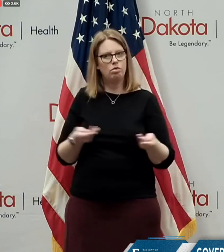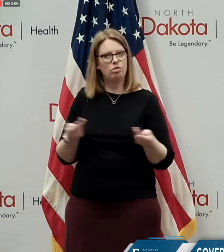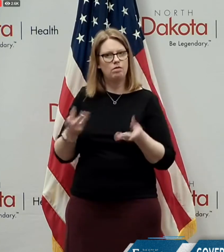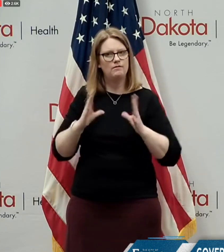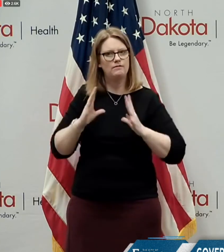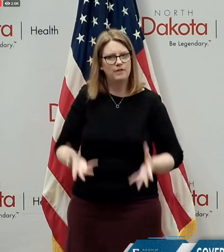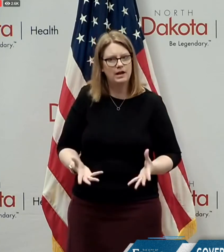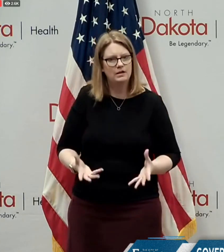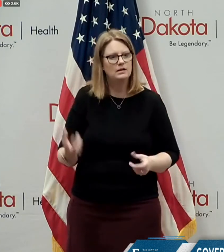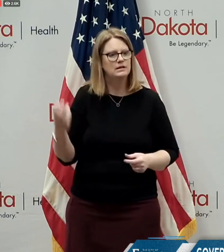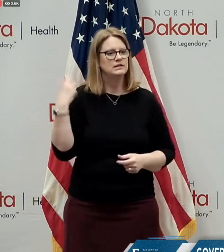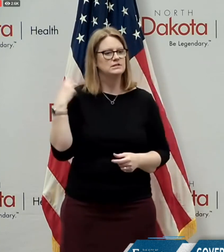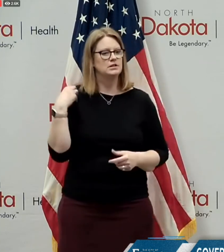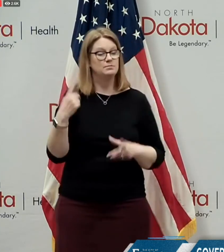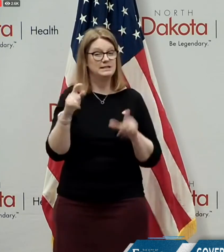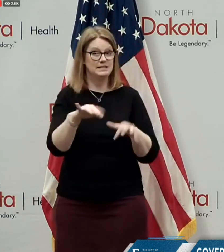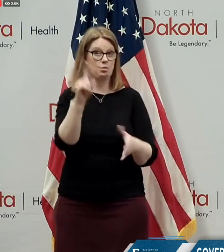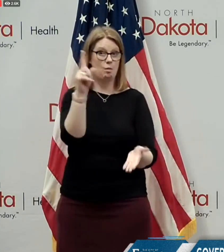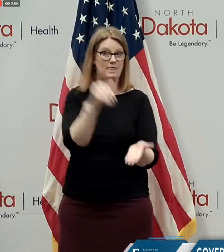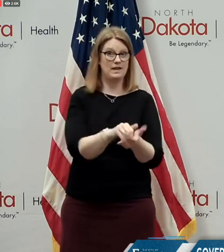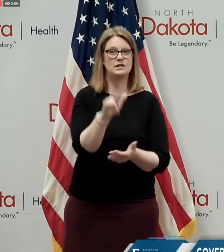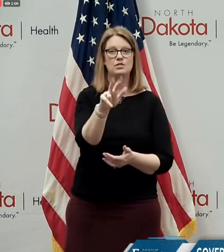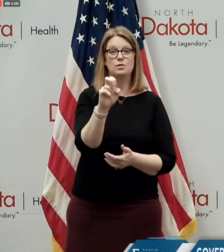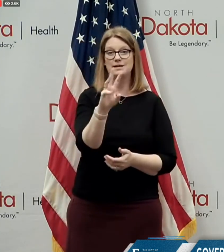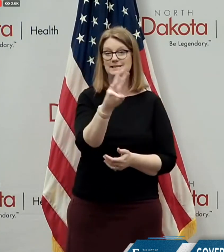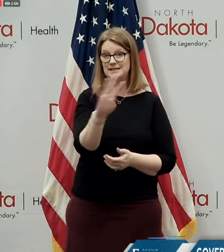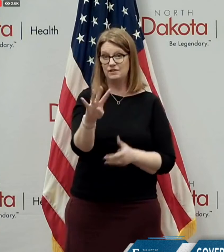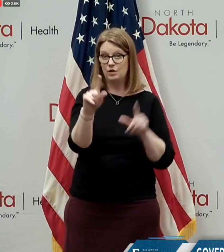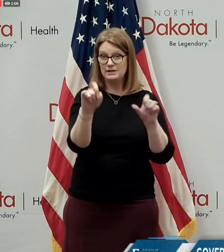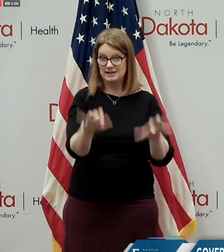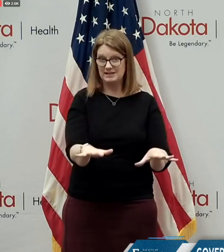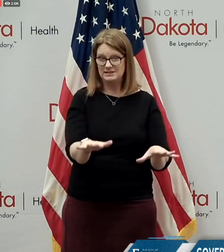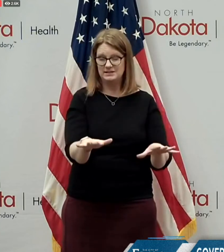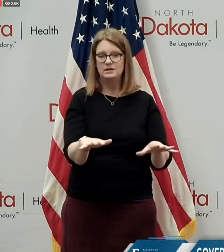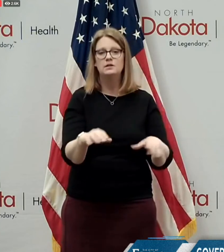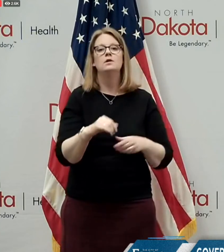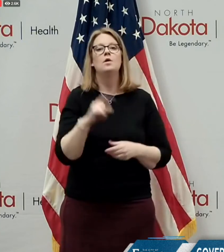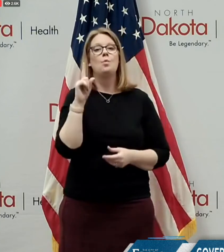has stated, we've totally tested 1,364 tests,